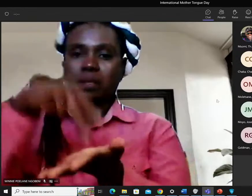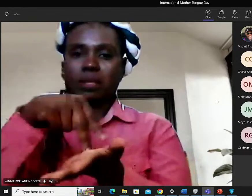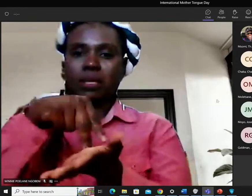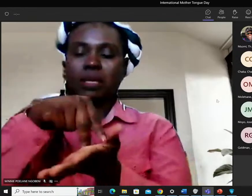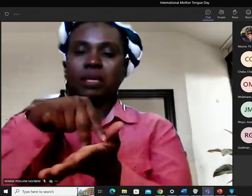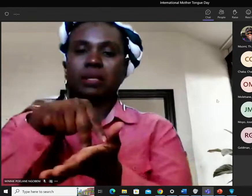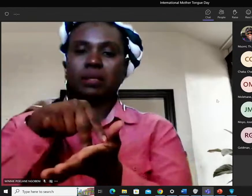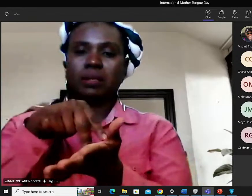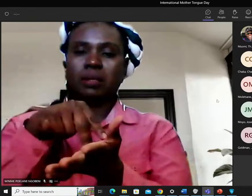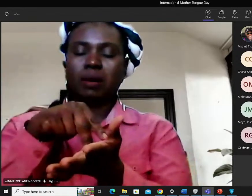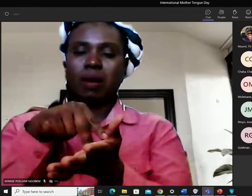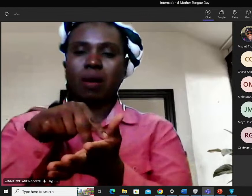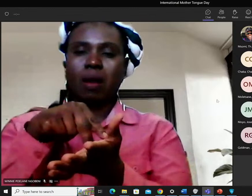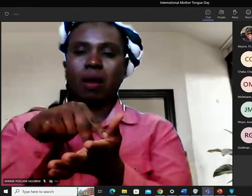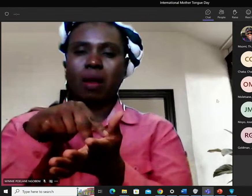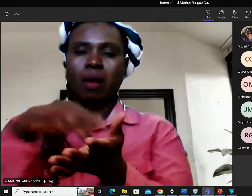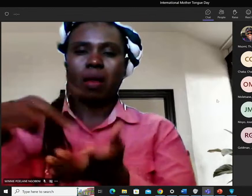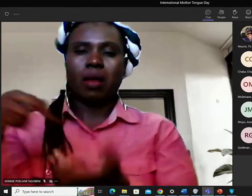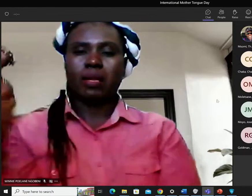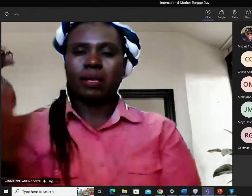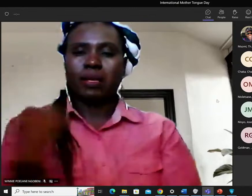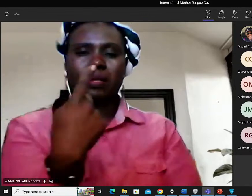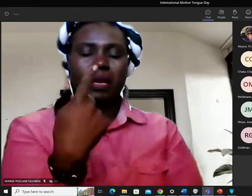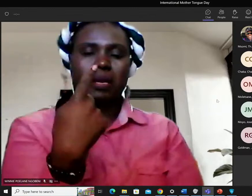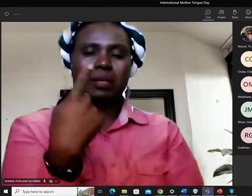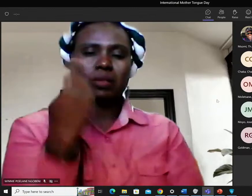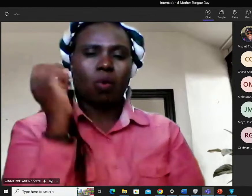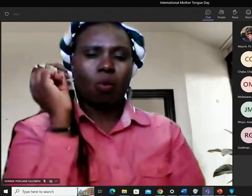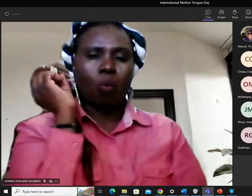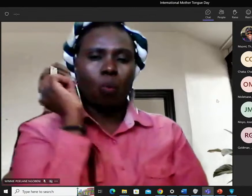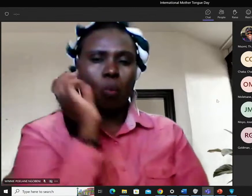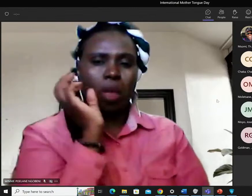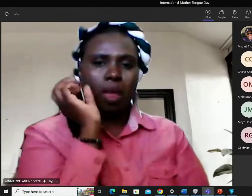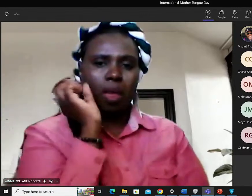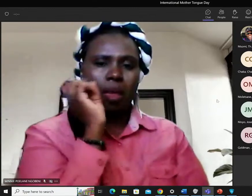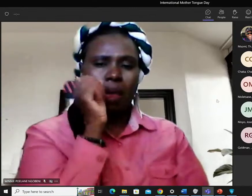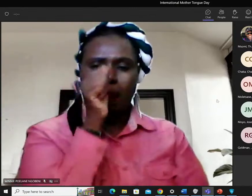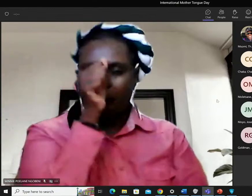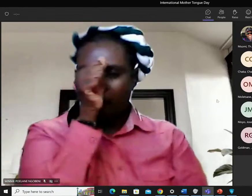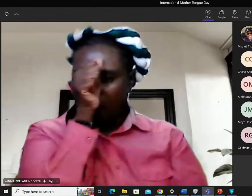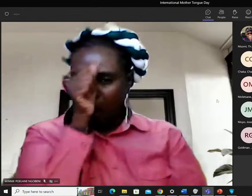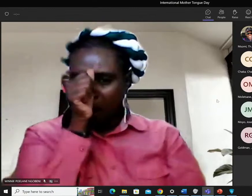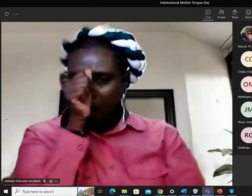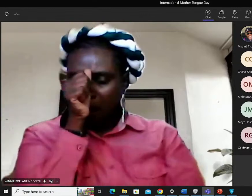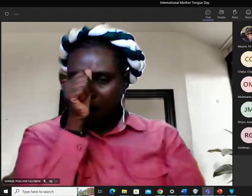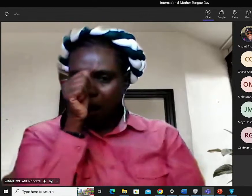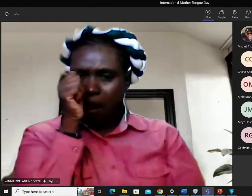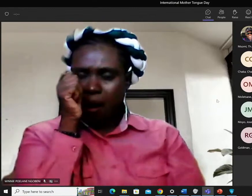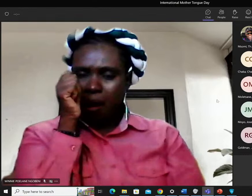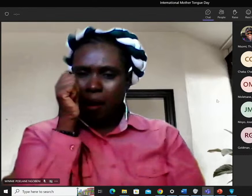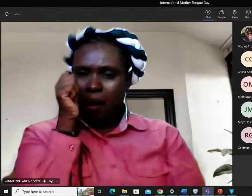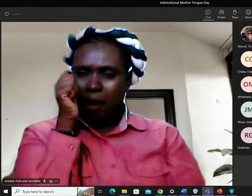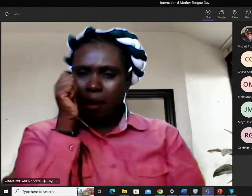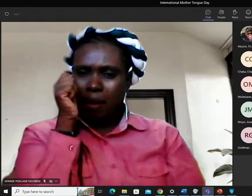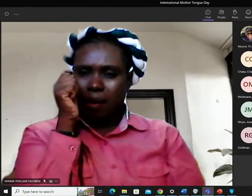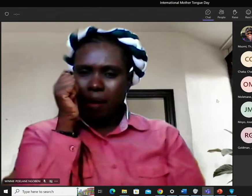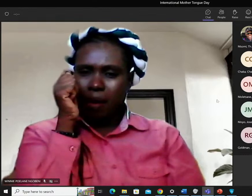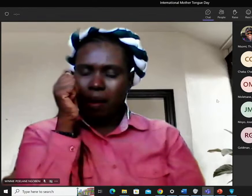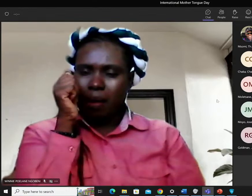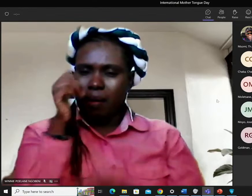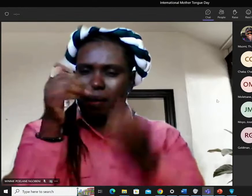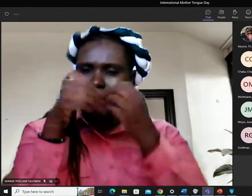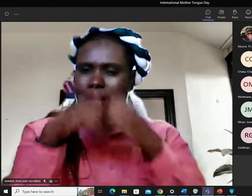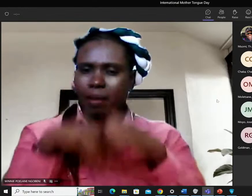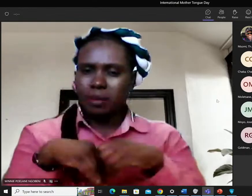front of such great intellectual minds. You know, as an aspiring academia,